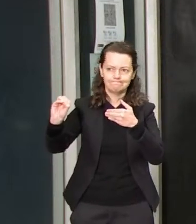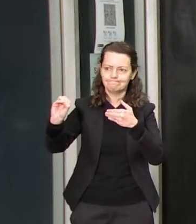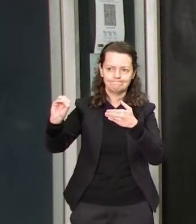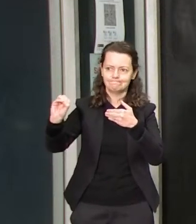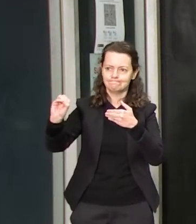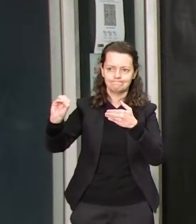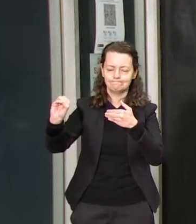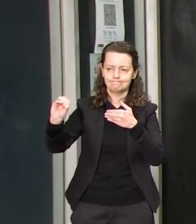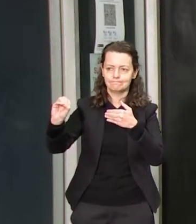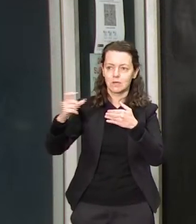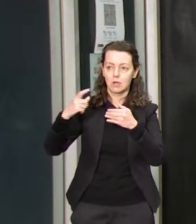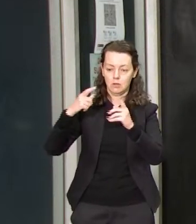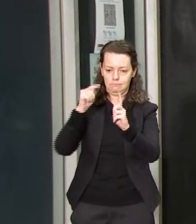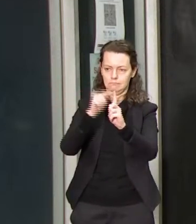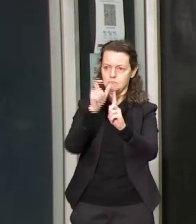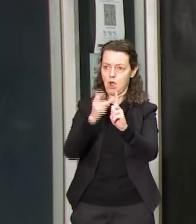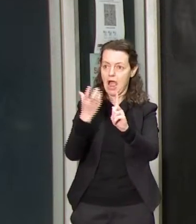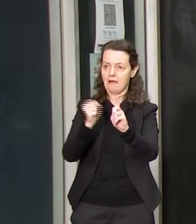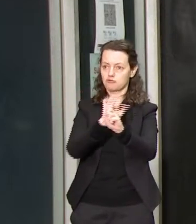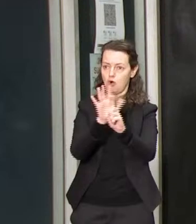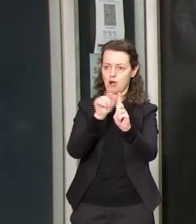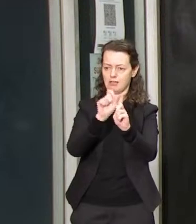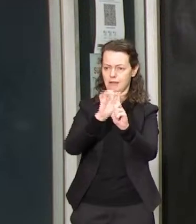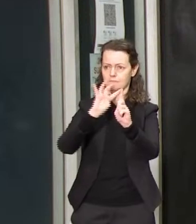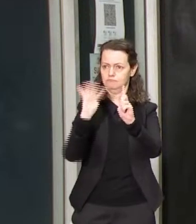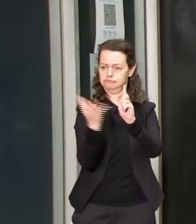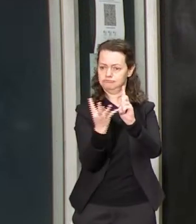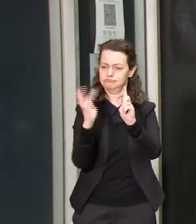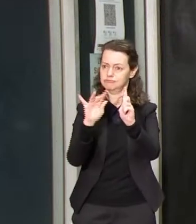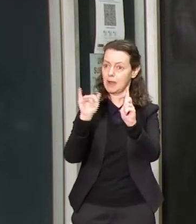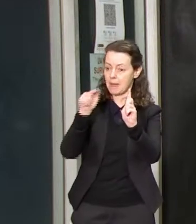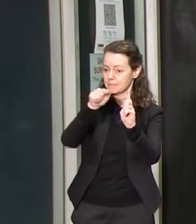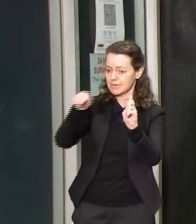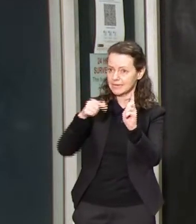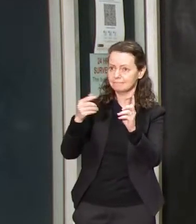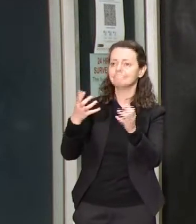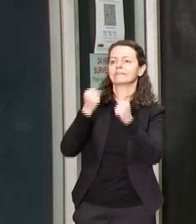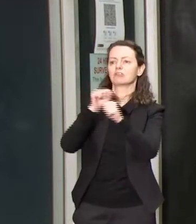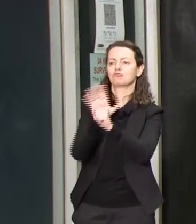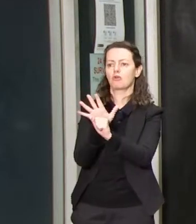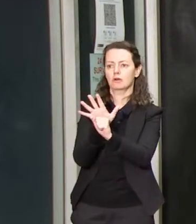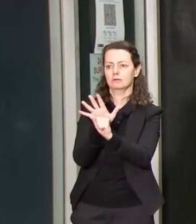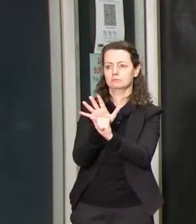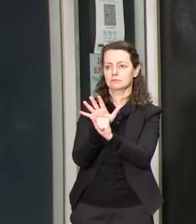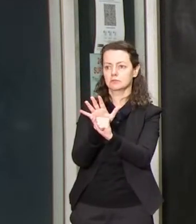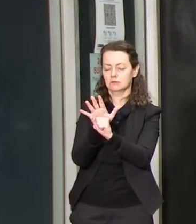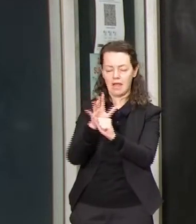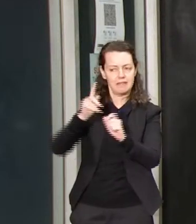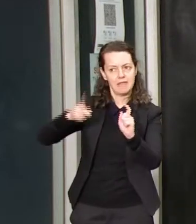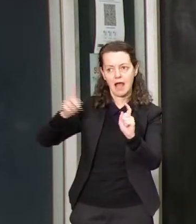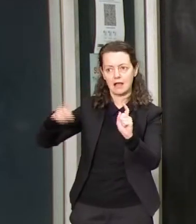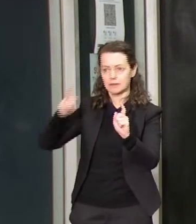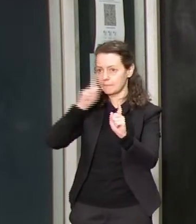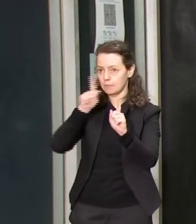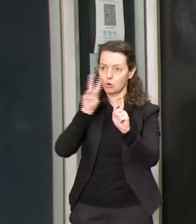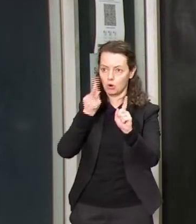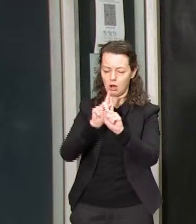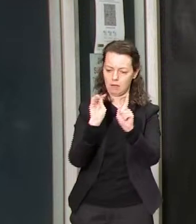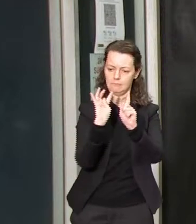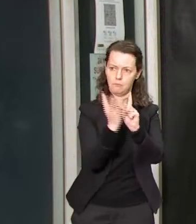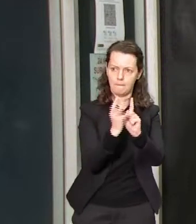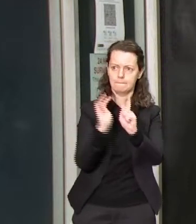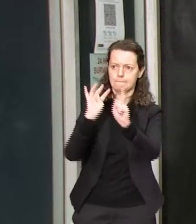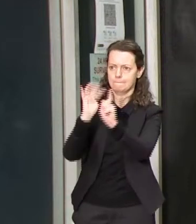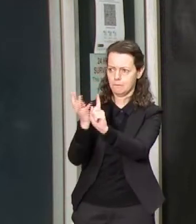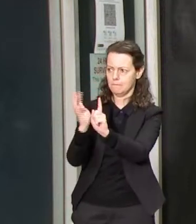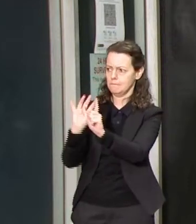of primary close contacts, some of whom may well become positive. That's not a concern as they quarantine for their entire period.